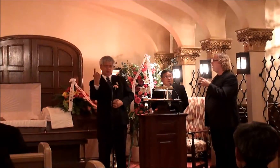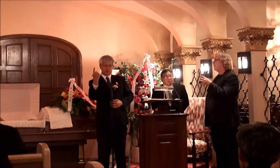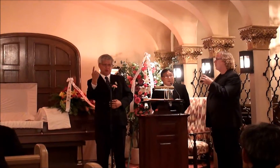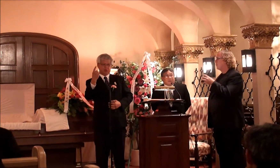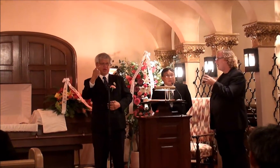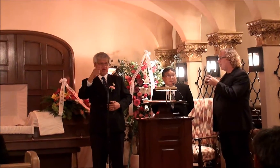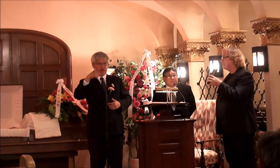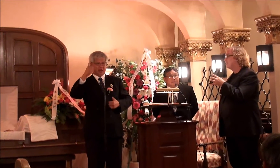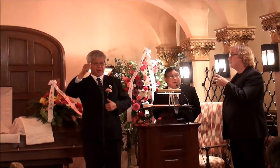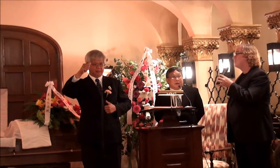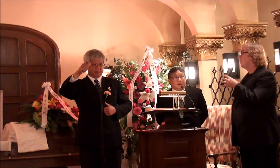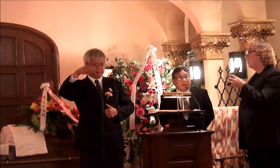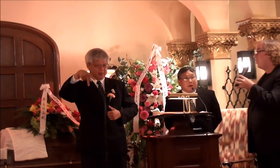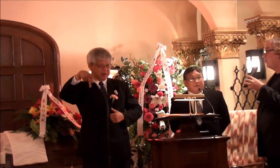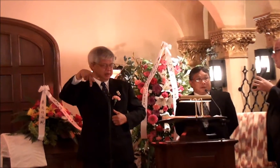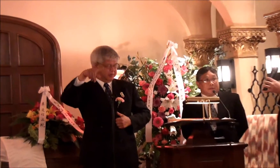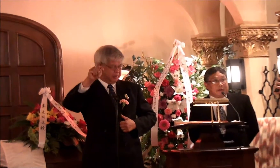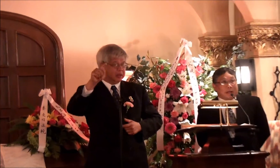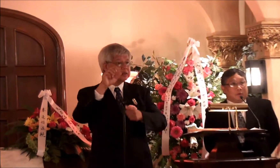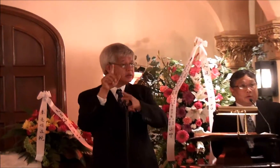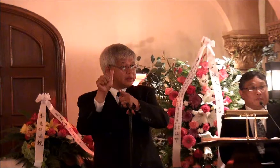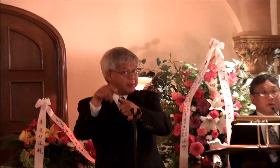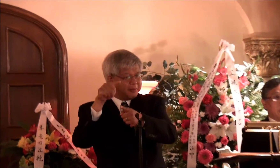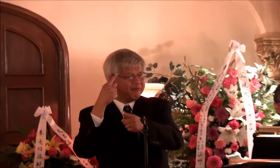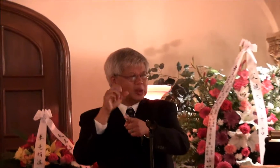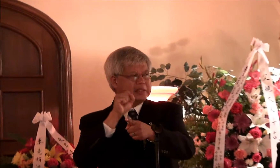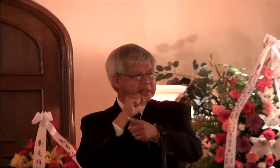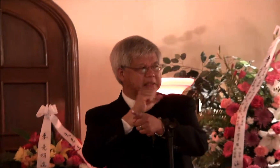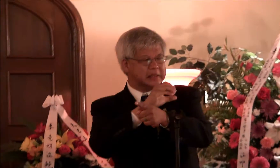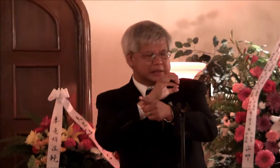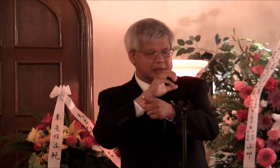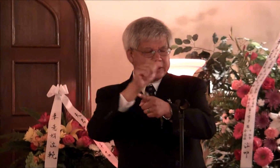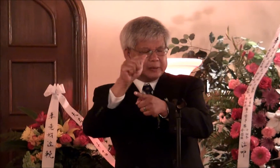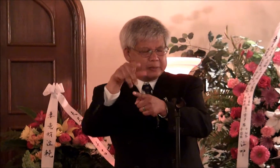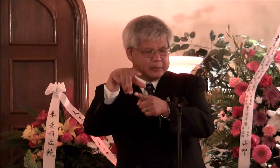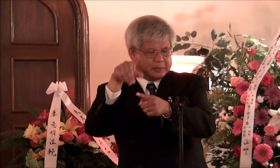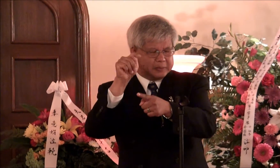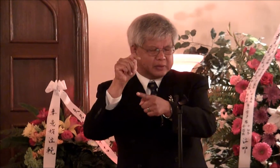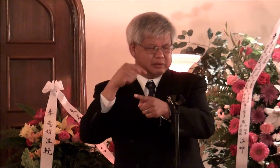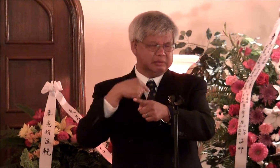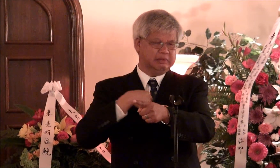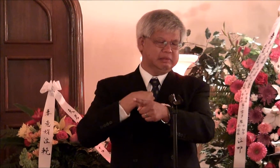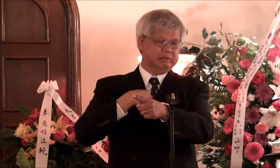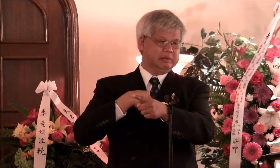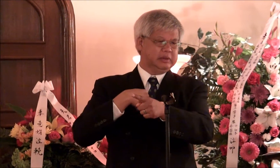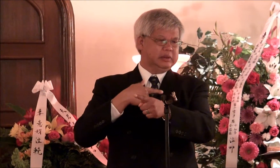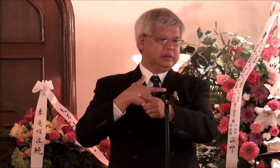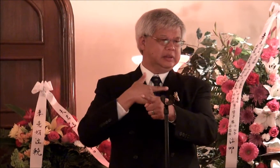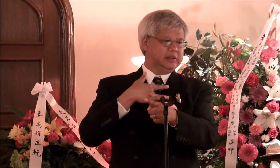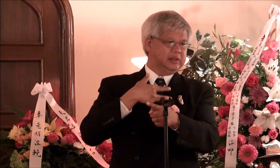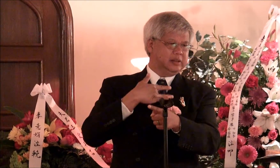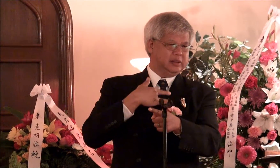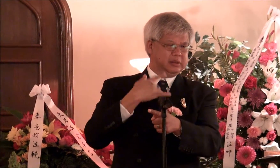and cried because he was alone. He lived in an apartment for